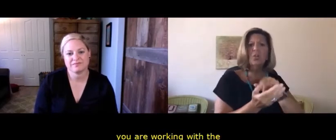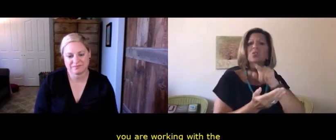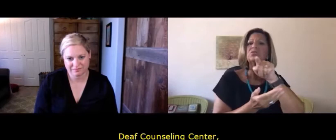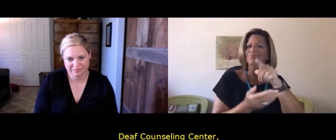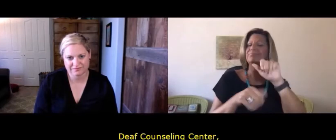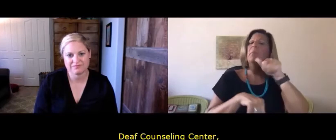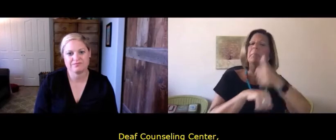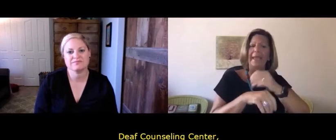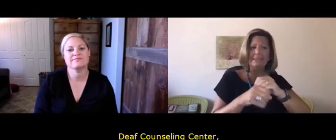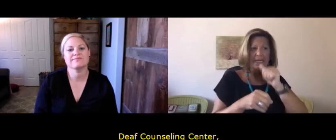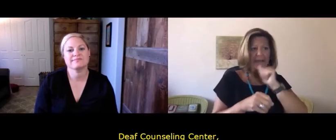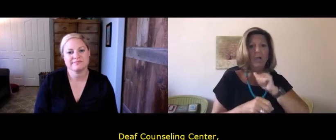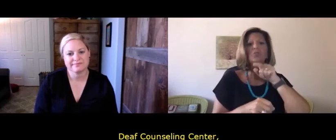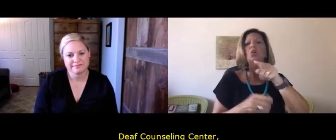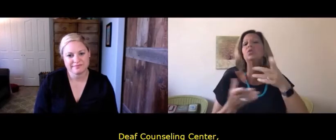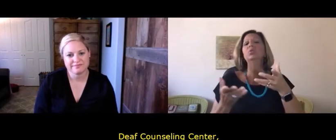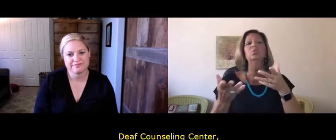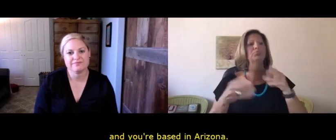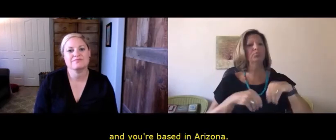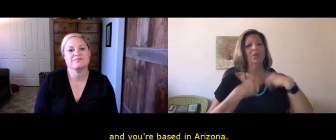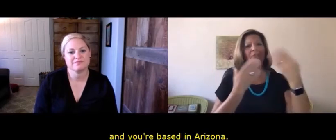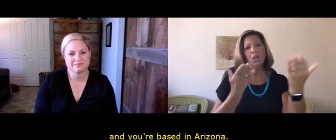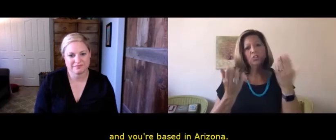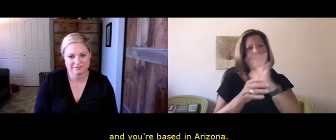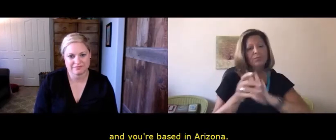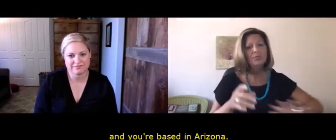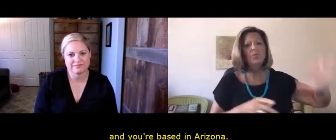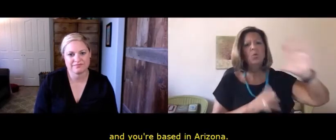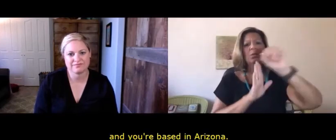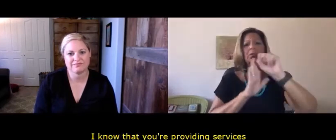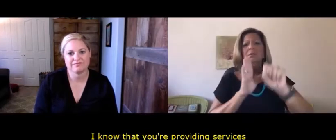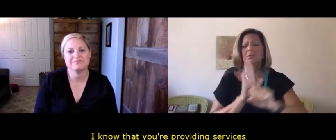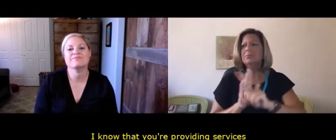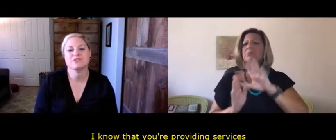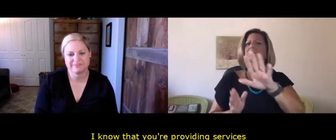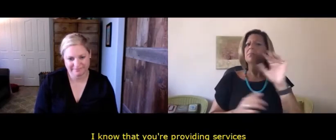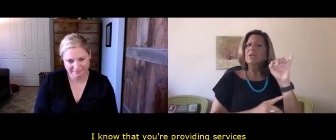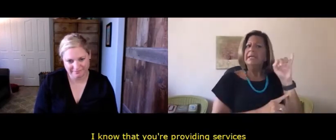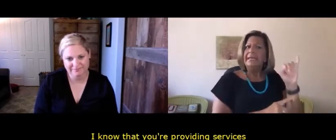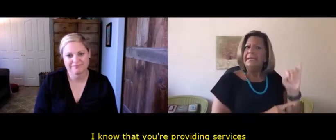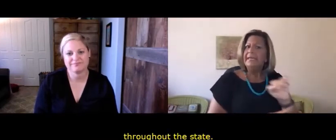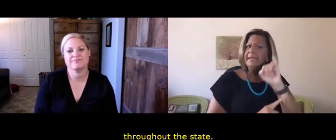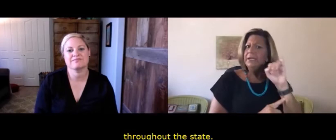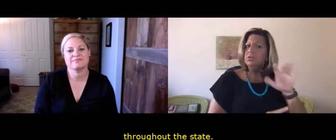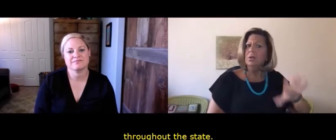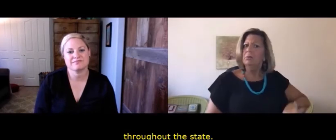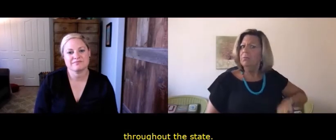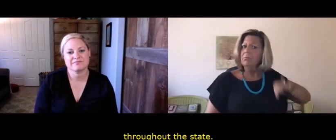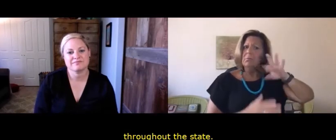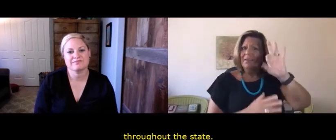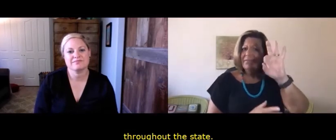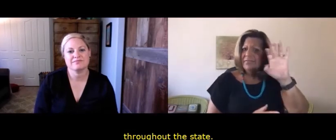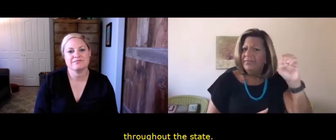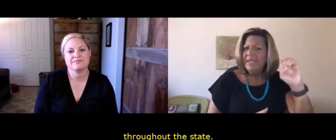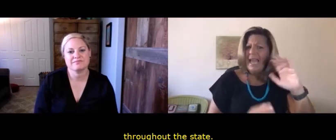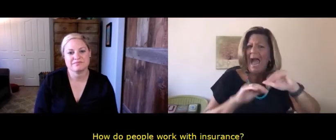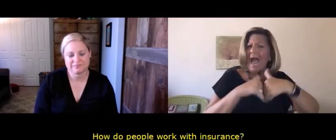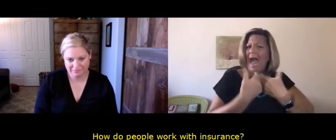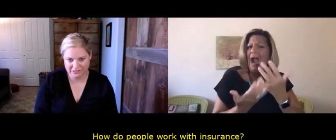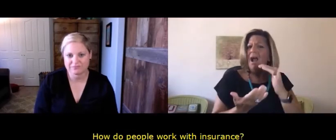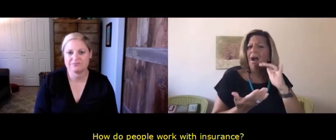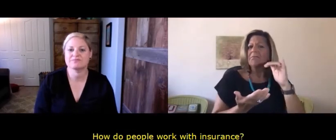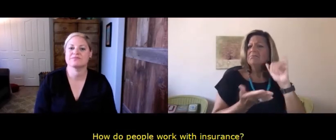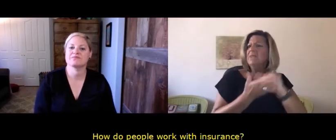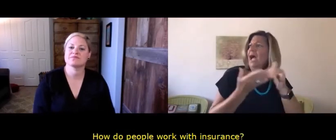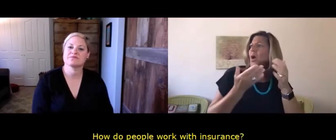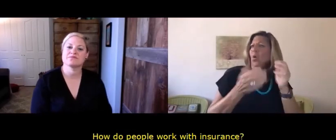you're working with the Deaf Counseling Center and you're based in Arizona. I know that you're providing services throughout the state.